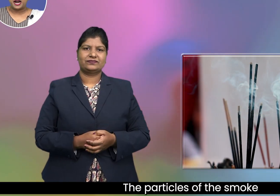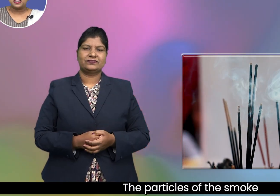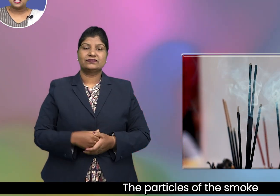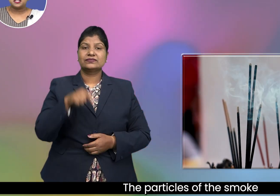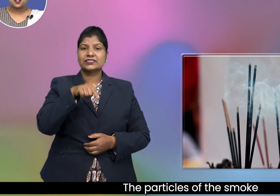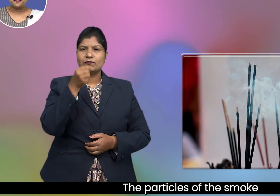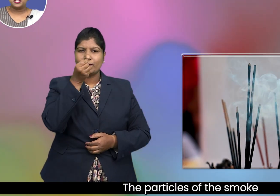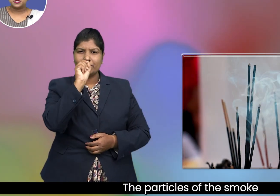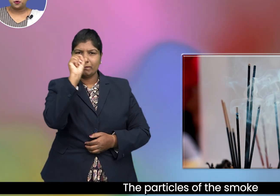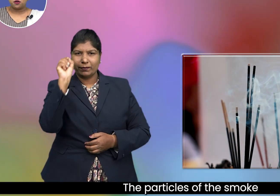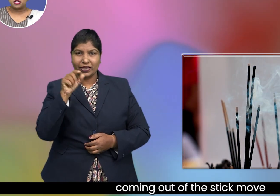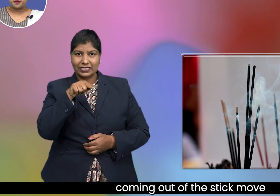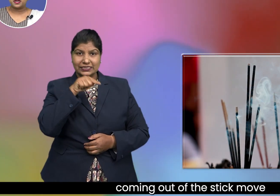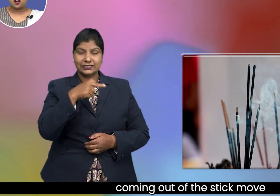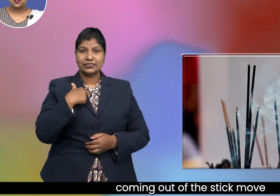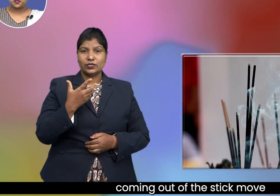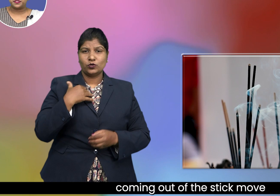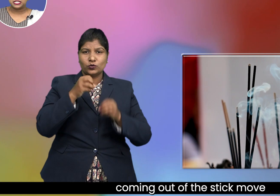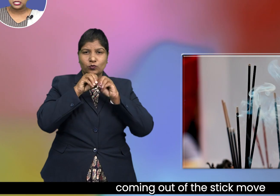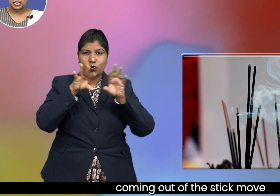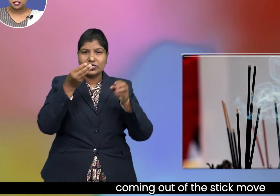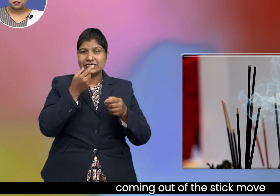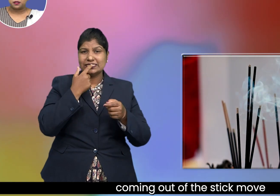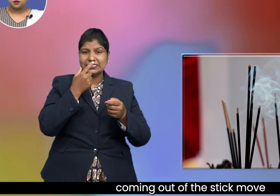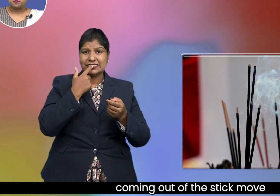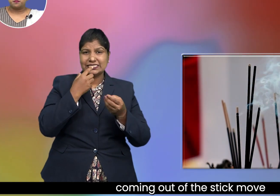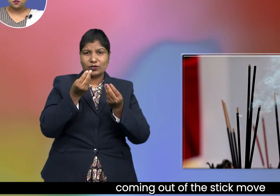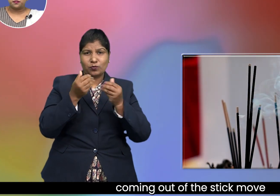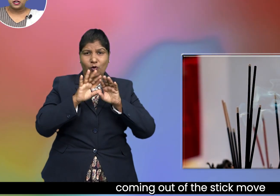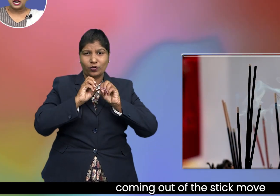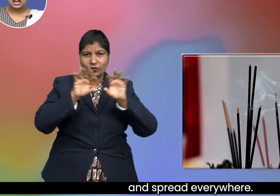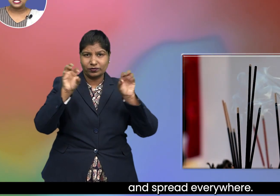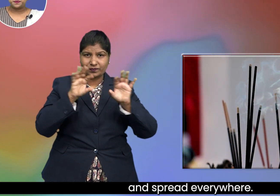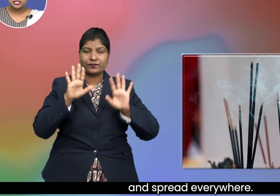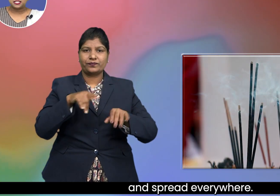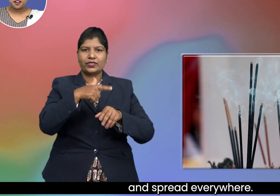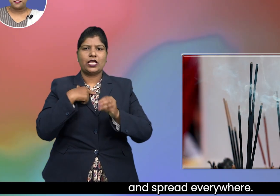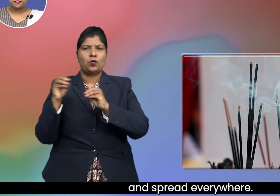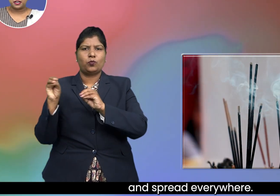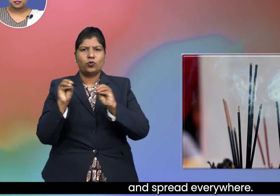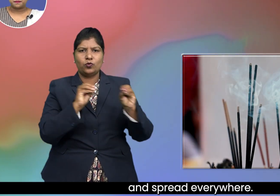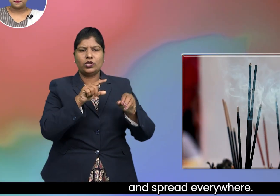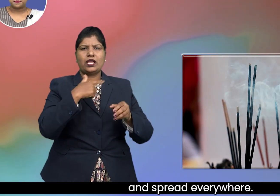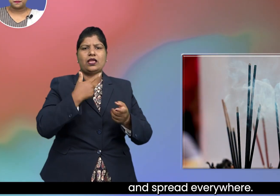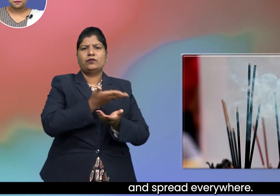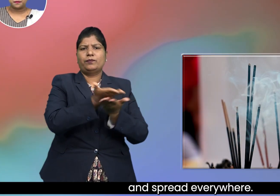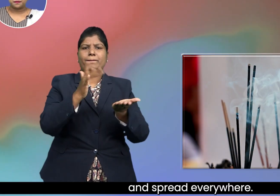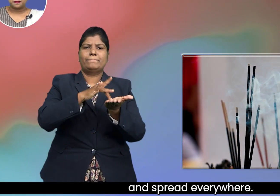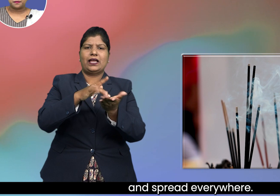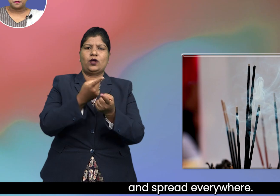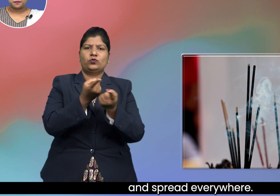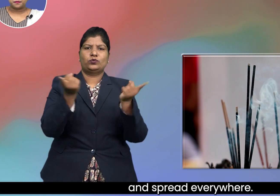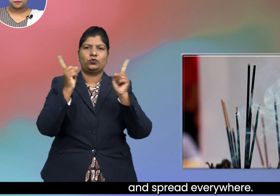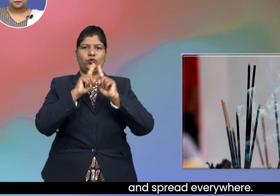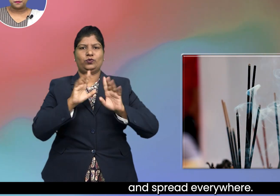The particles of the smoke coming out of the stick move and spreads everywhere.